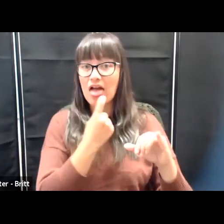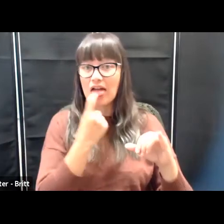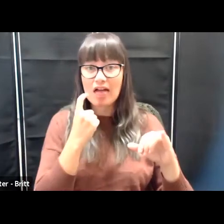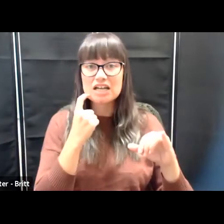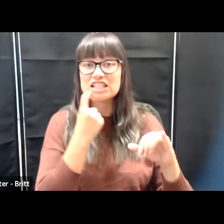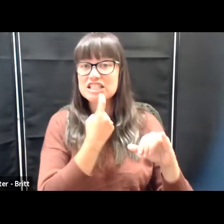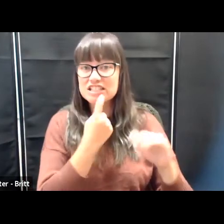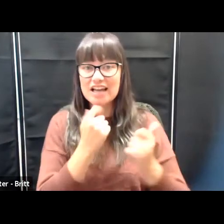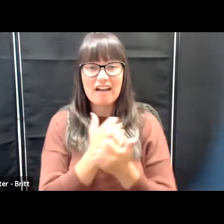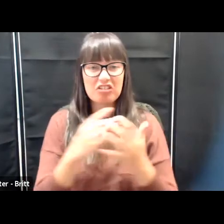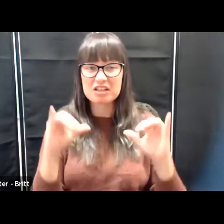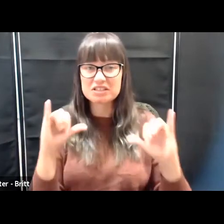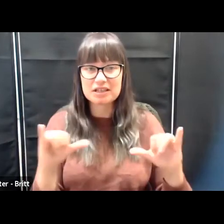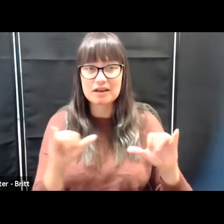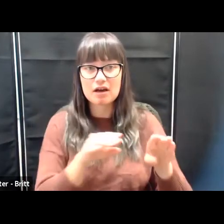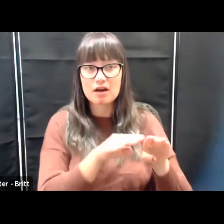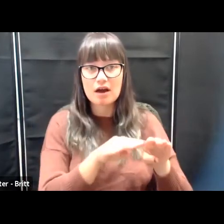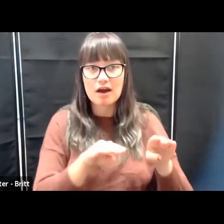changing.